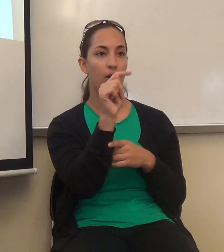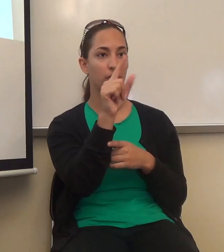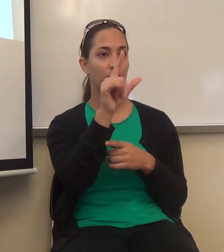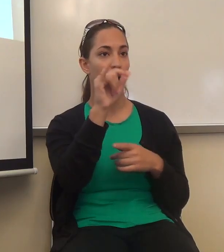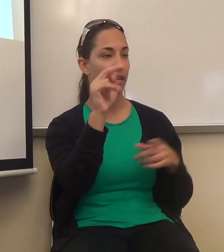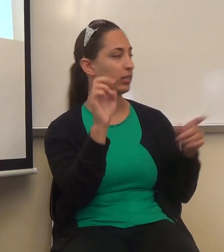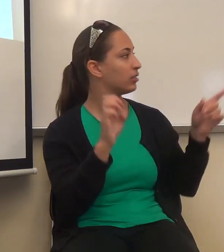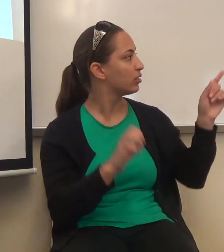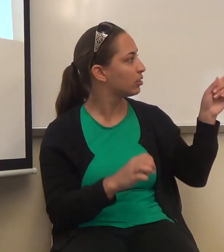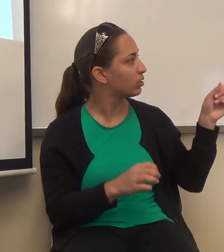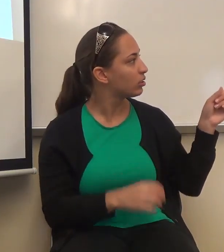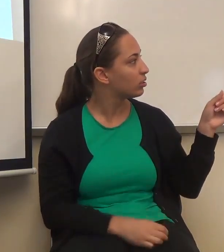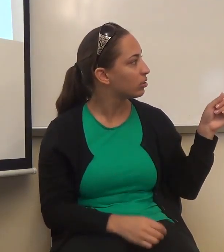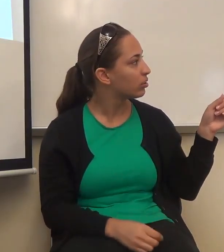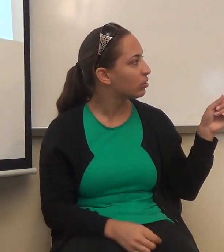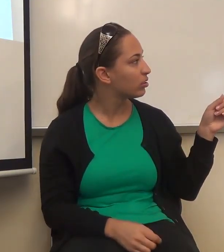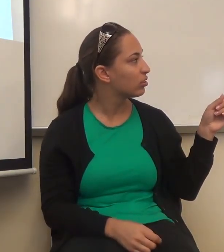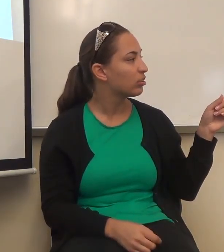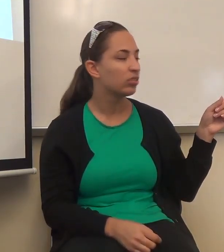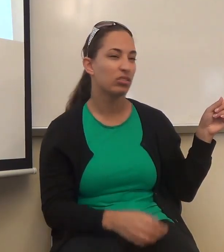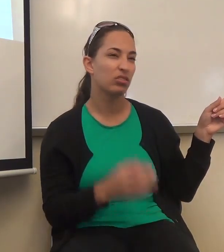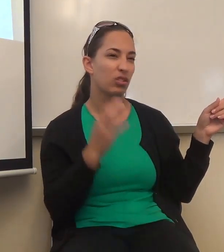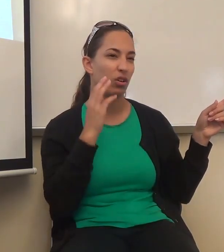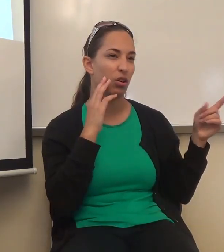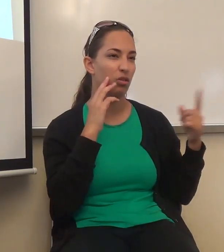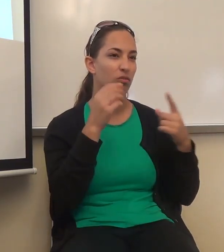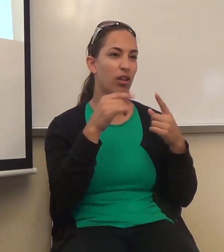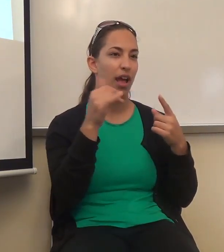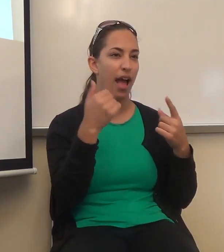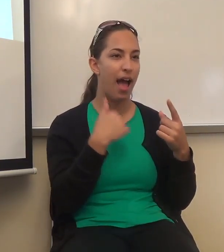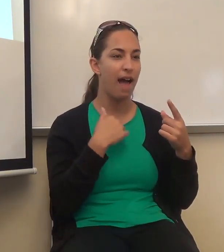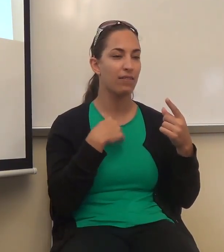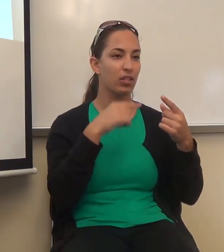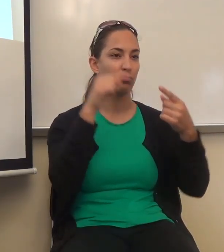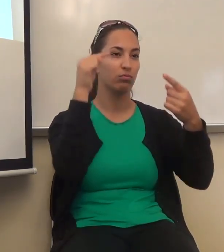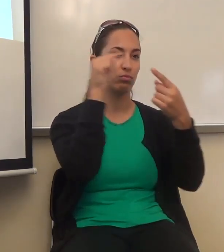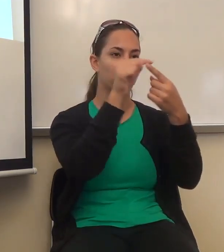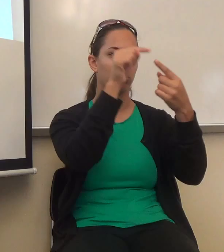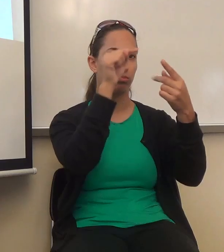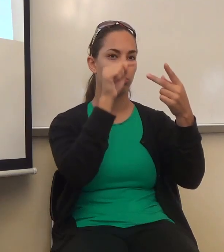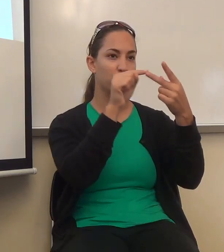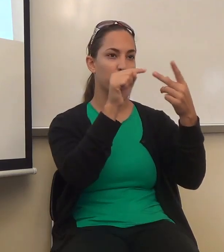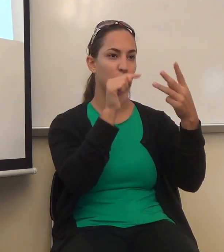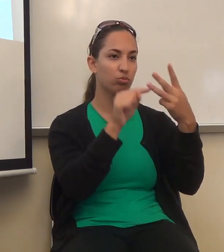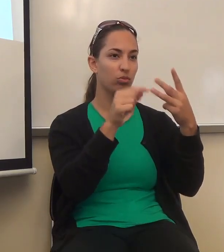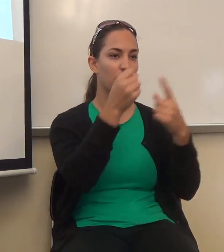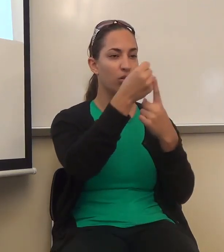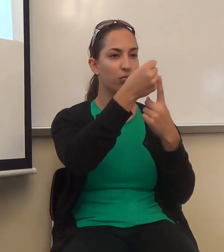everybody recognize this kind of thing? Yes. Oops, 2 comes next.